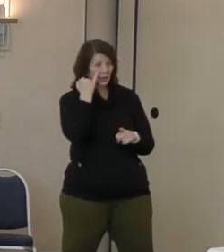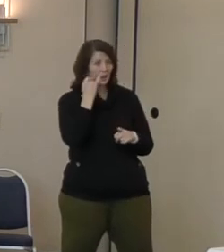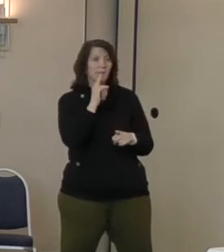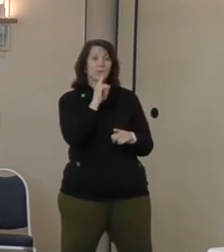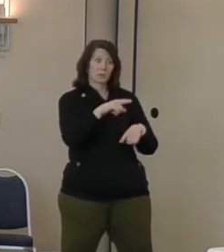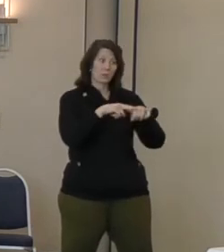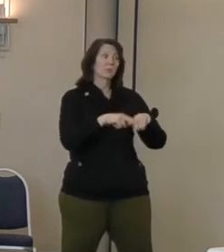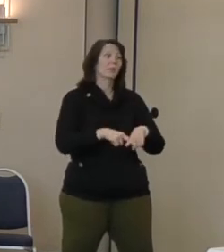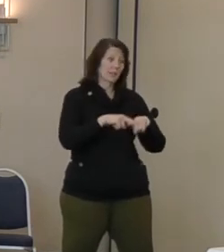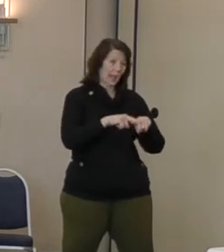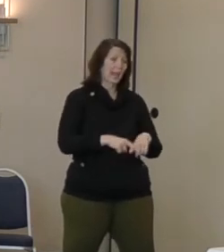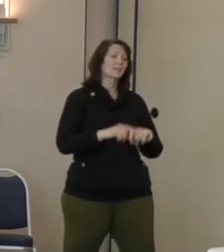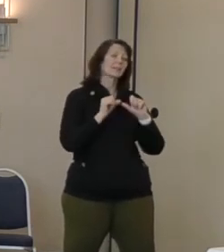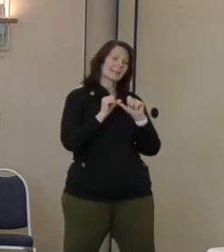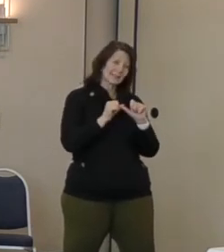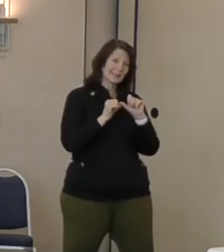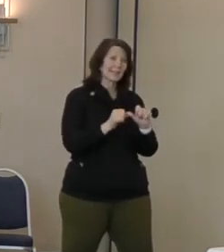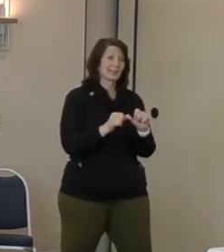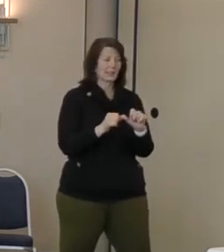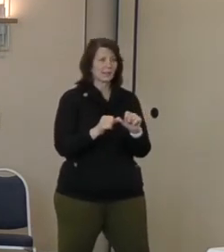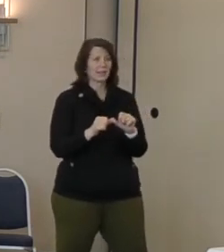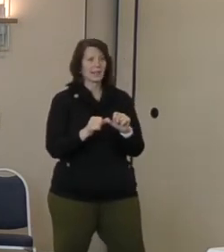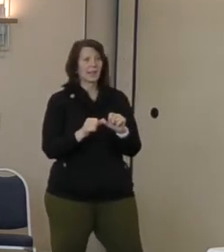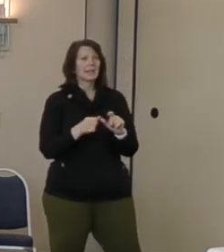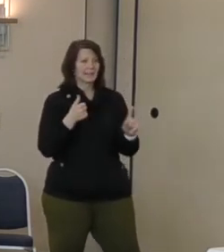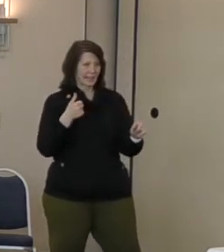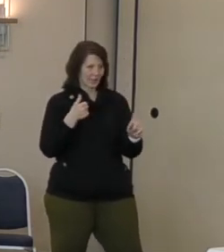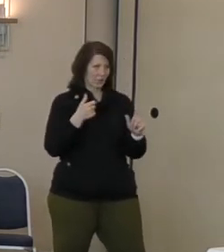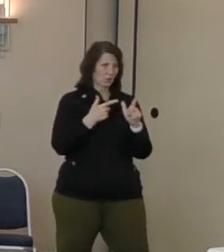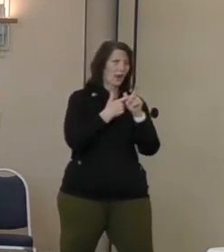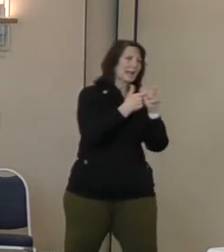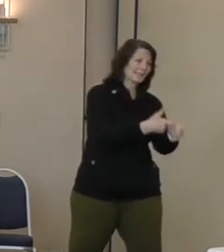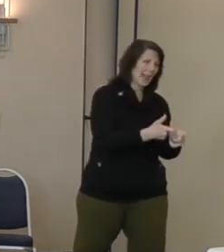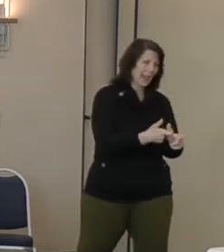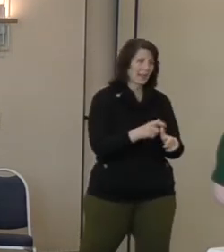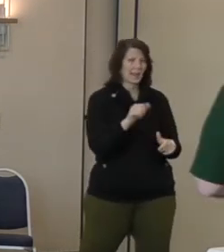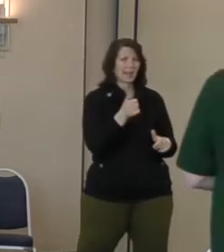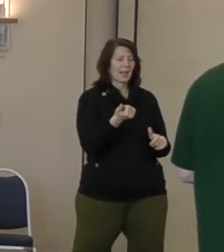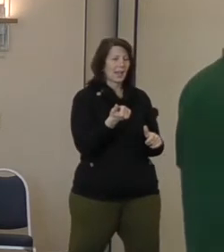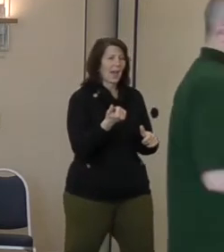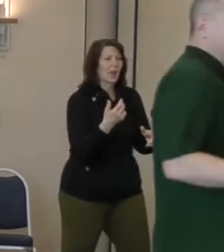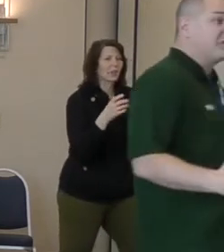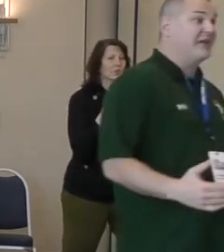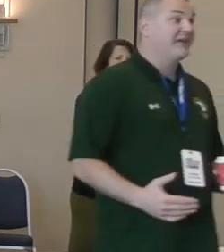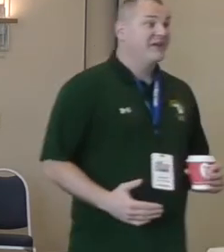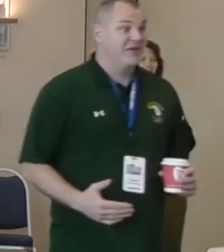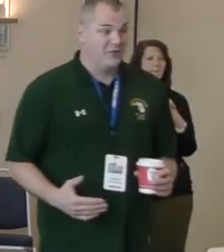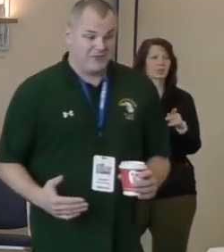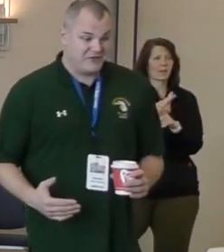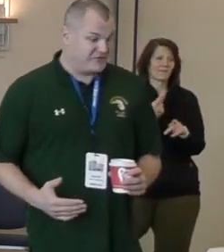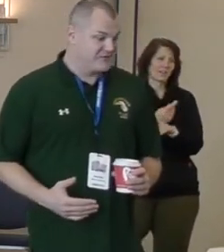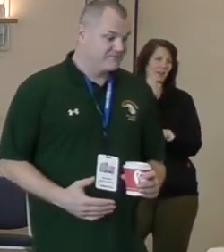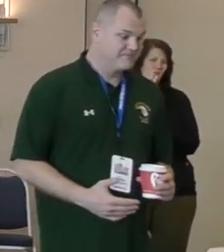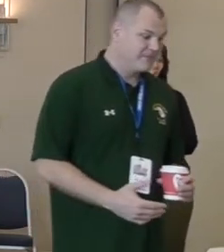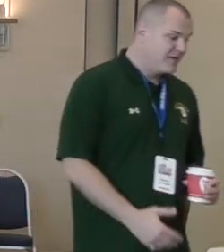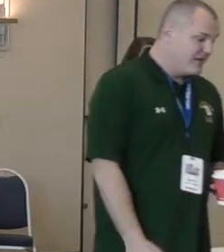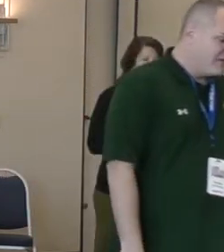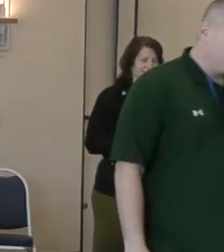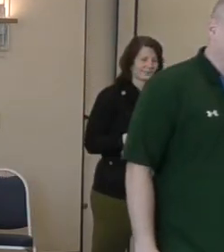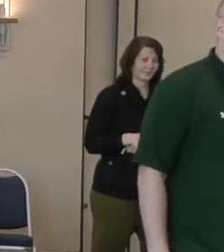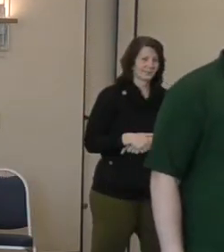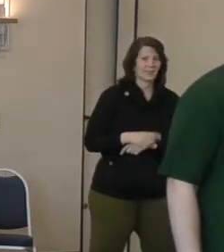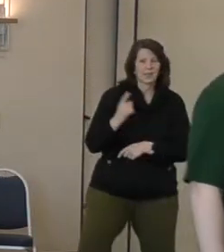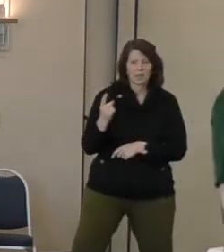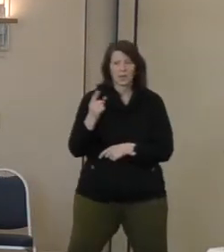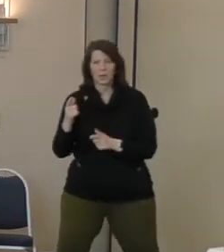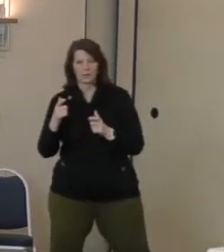you're relying on to consistently set your attack, then other teams are going to figure it out. And eventually, you know, there's